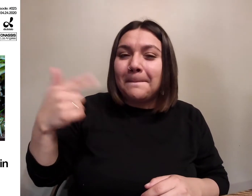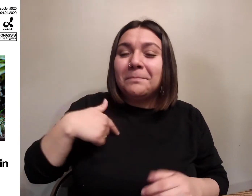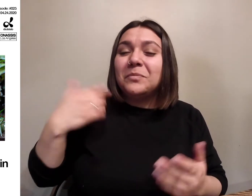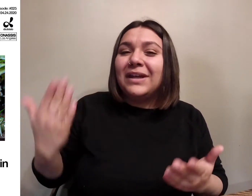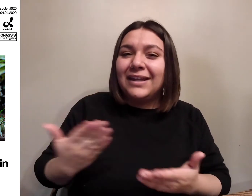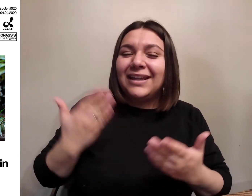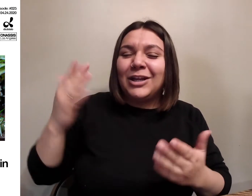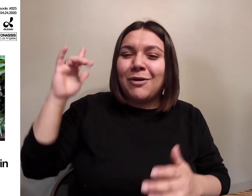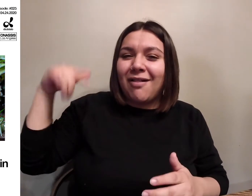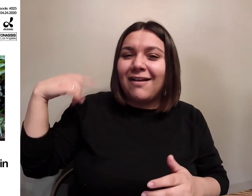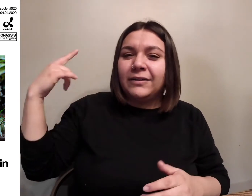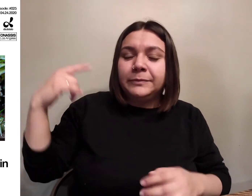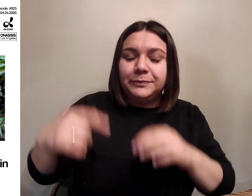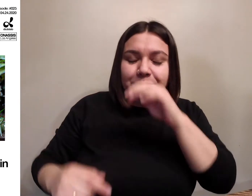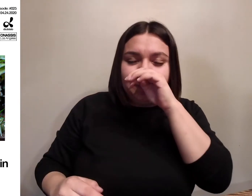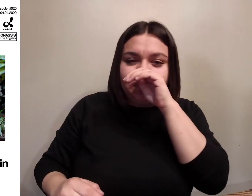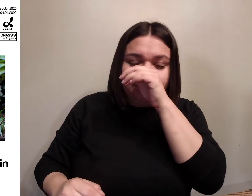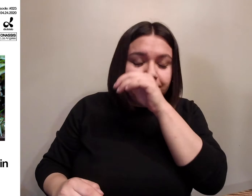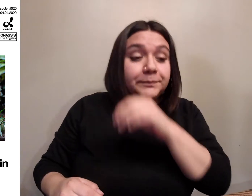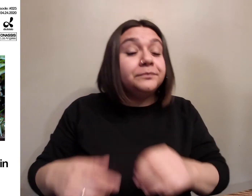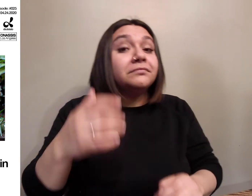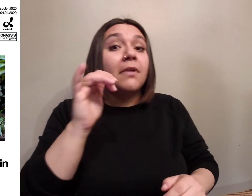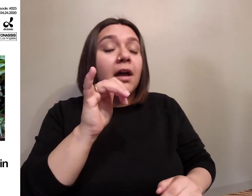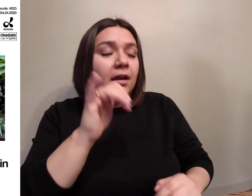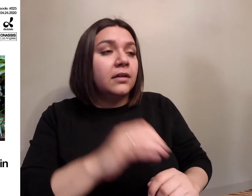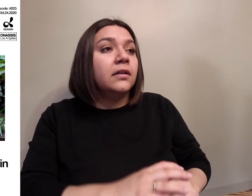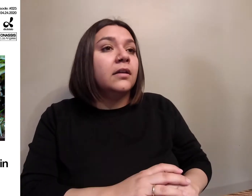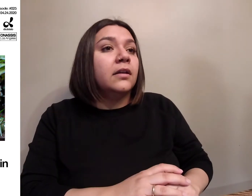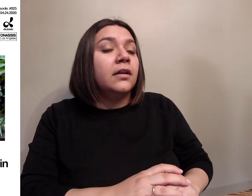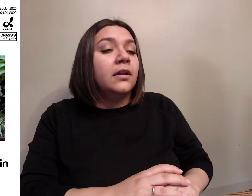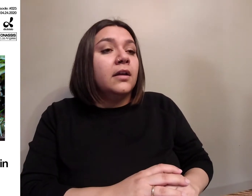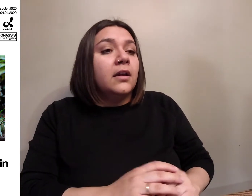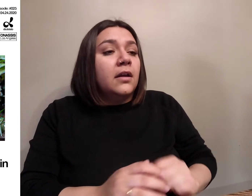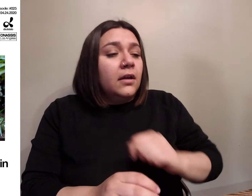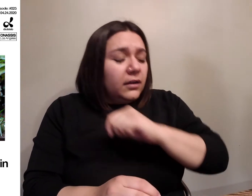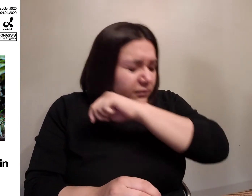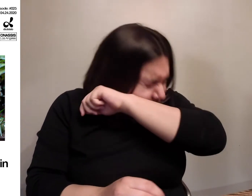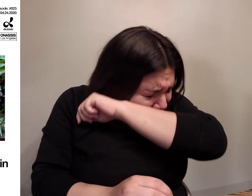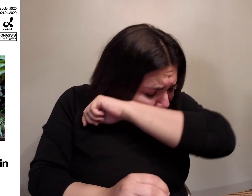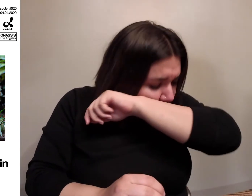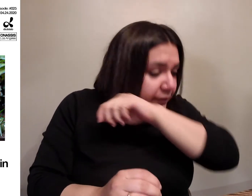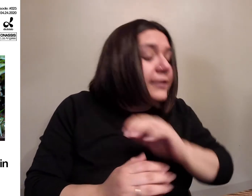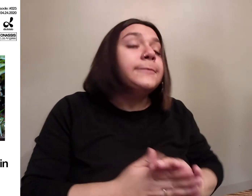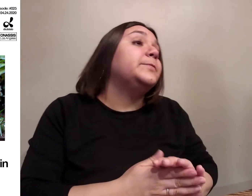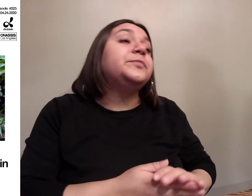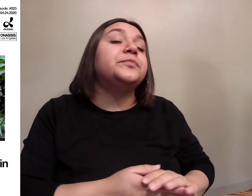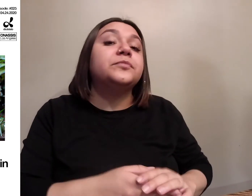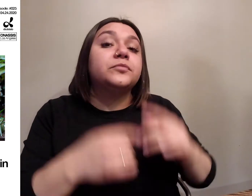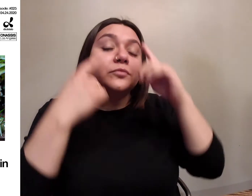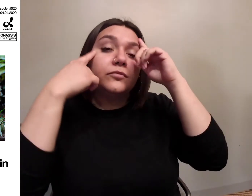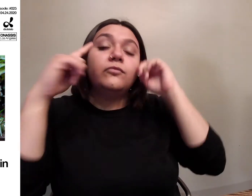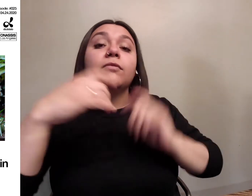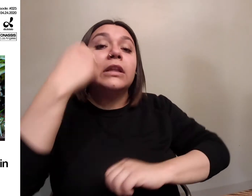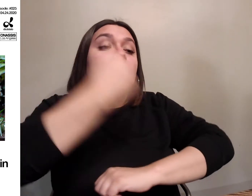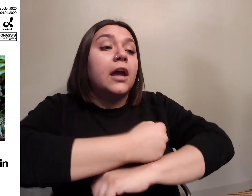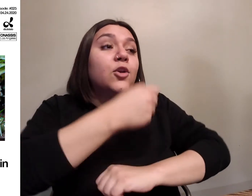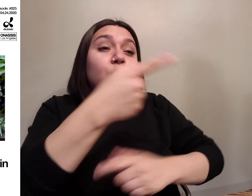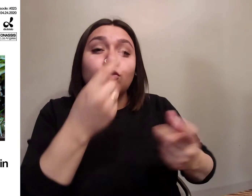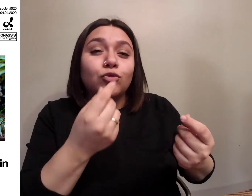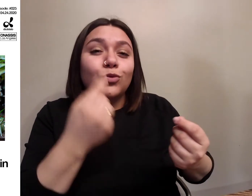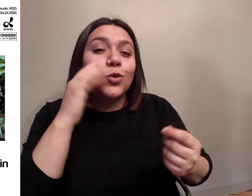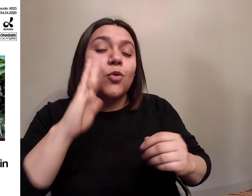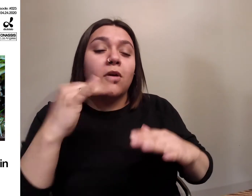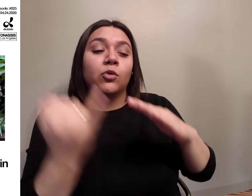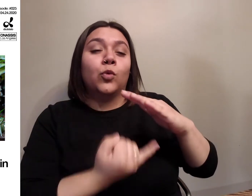present time? I am in London. That's where you find me, in a lockdown London. And what